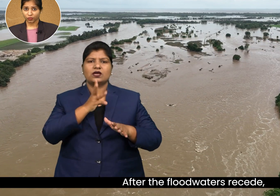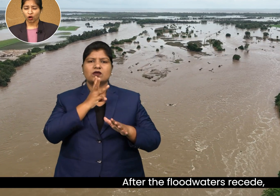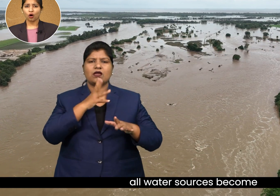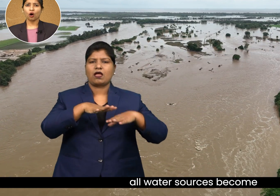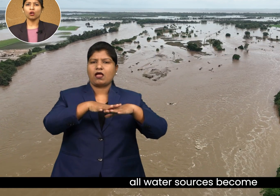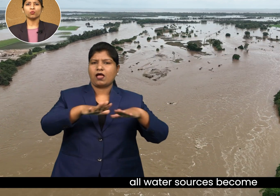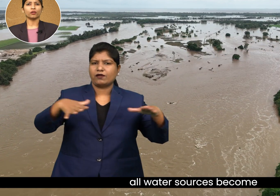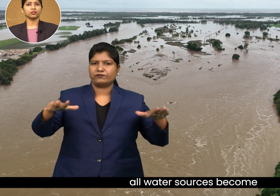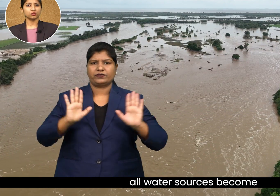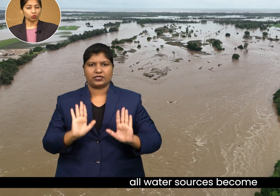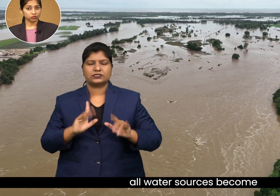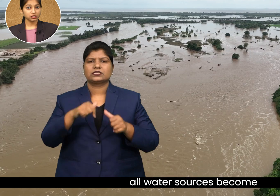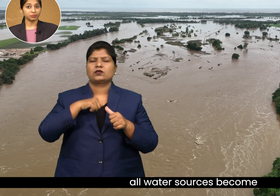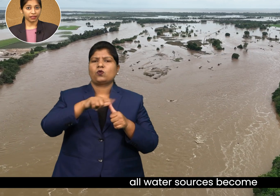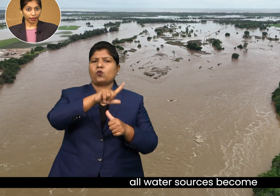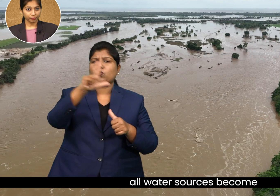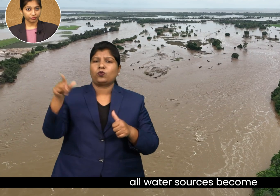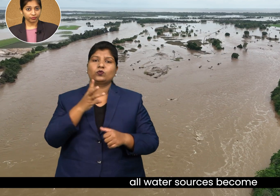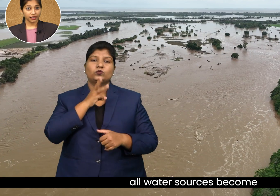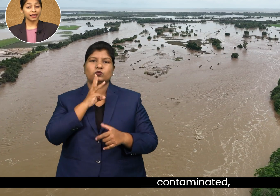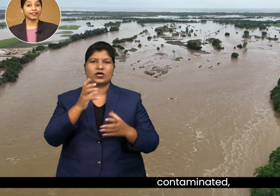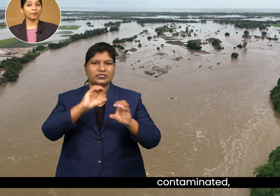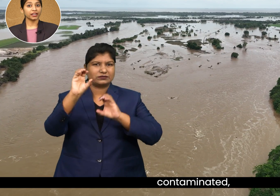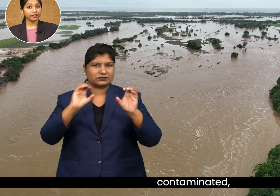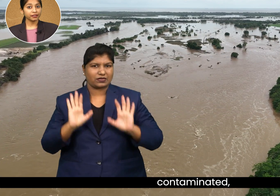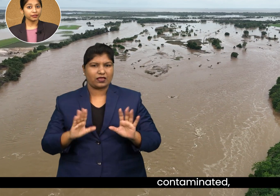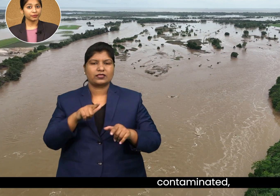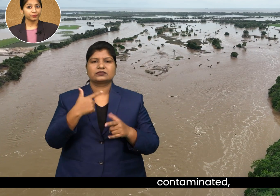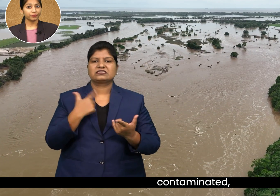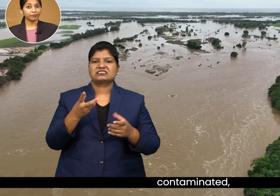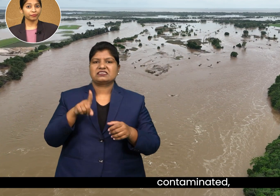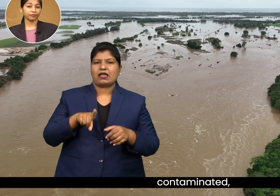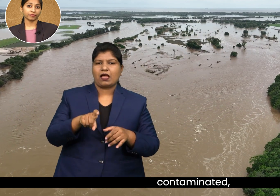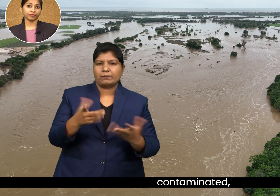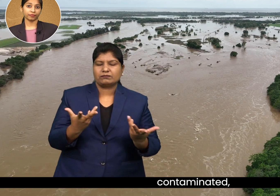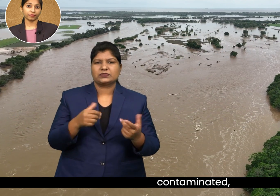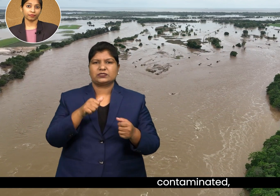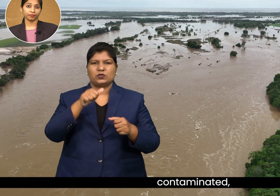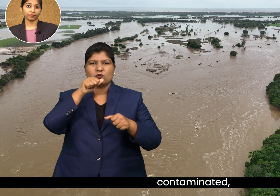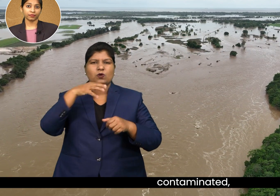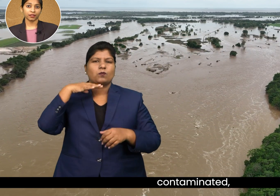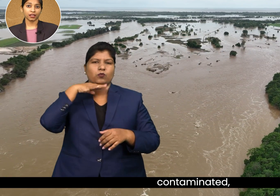recede, all water sources became contaminated,